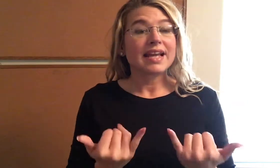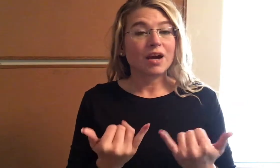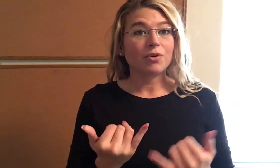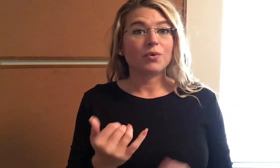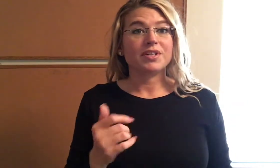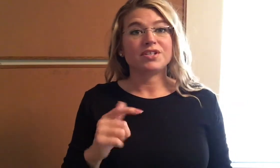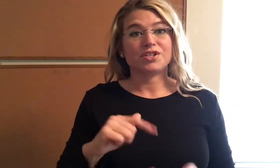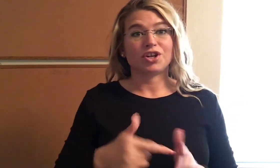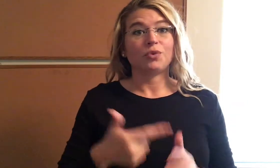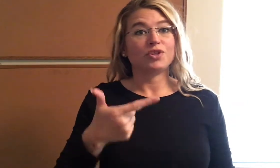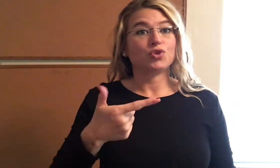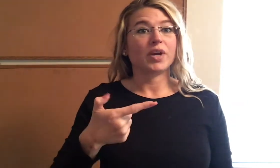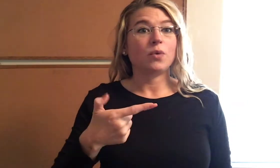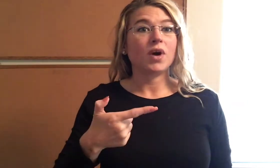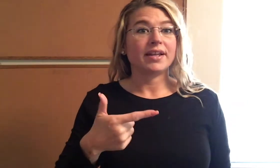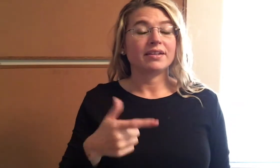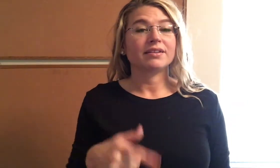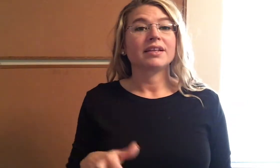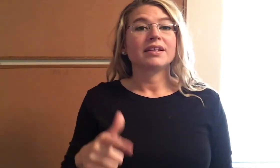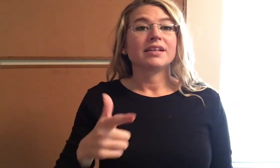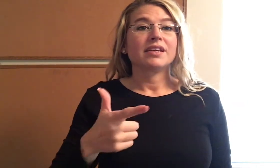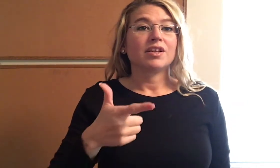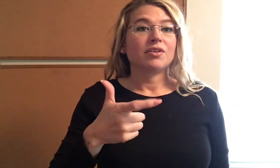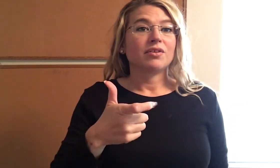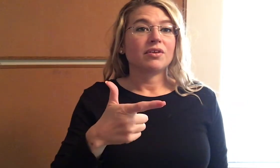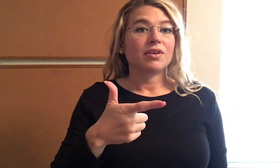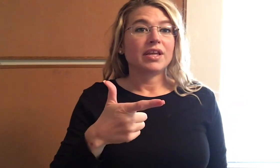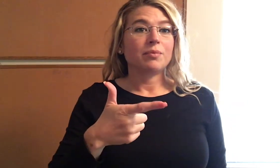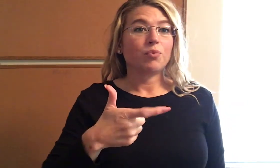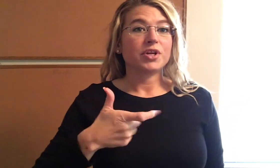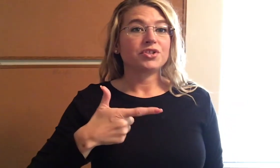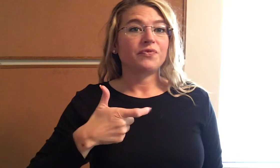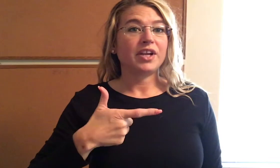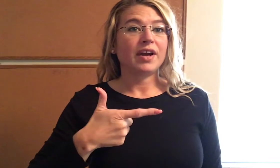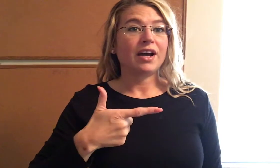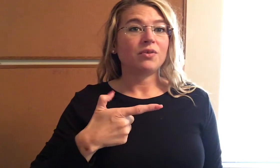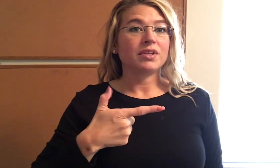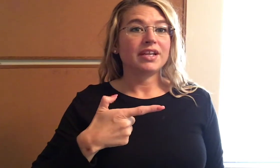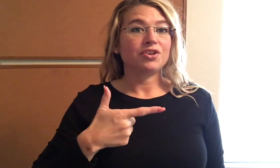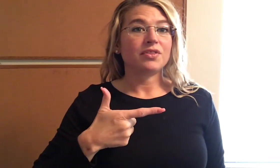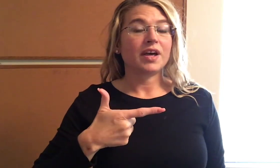Now we're going to start with 21. Point your finger out and your thumb.